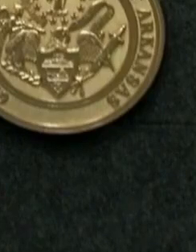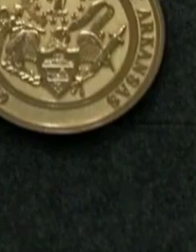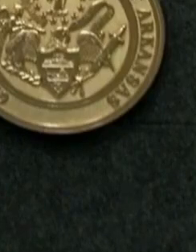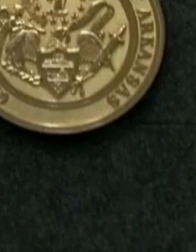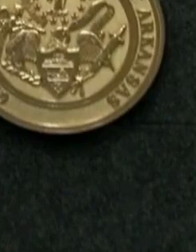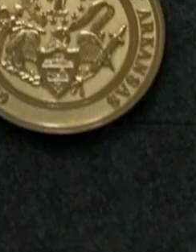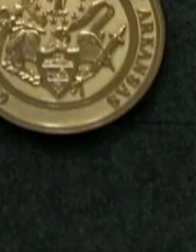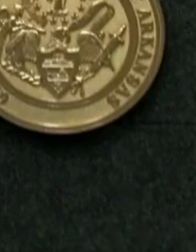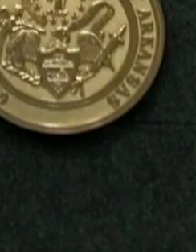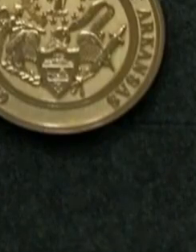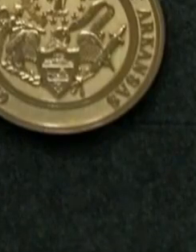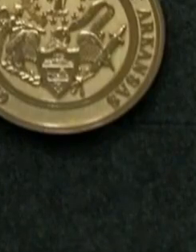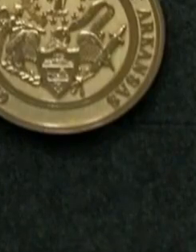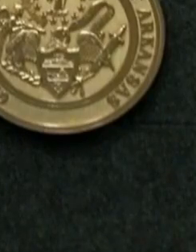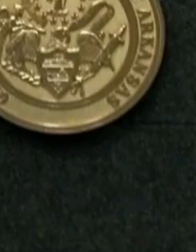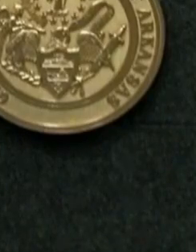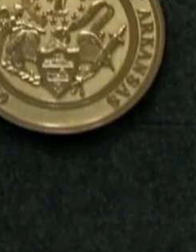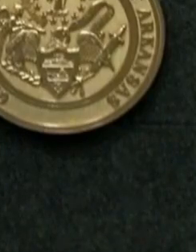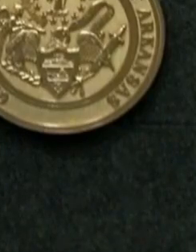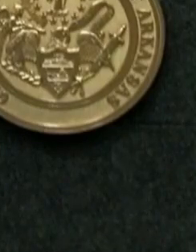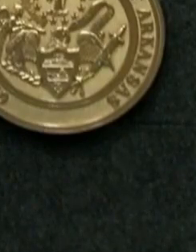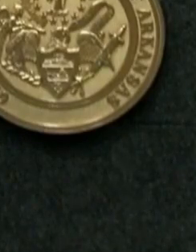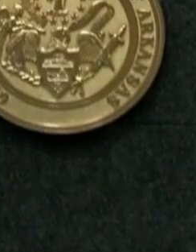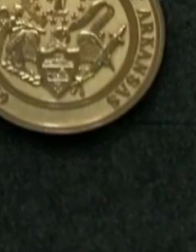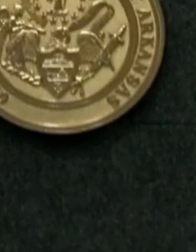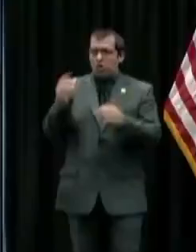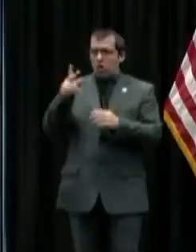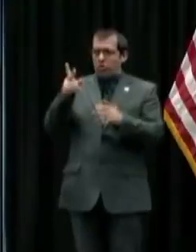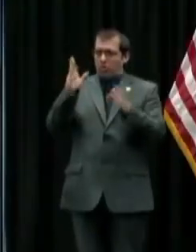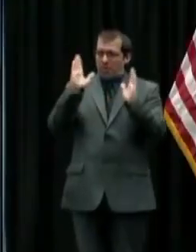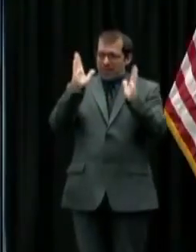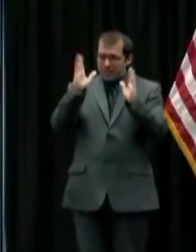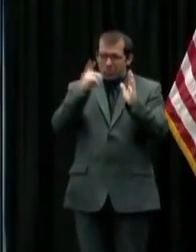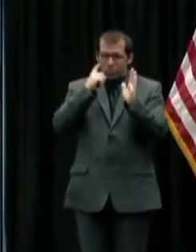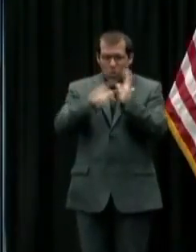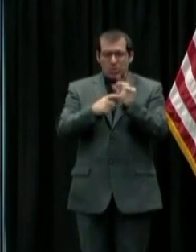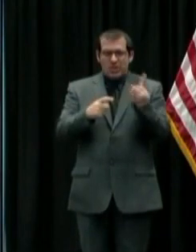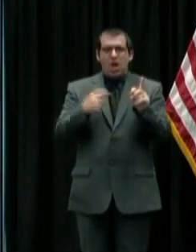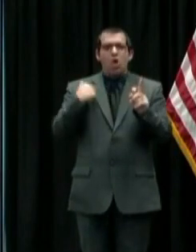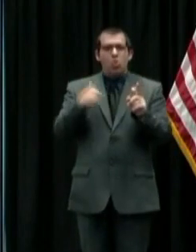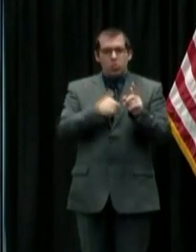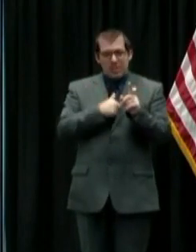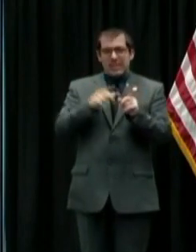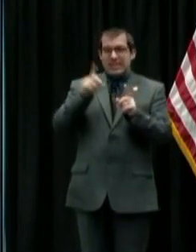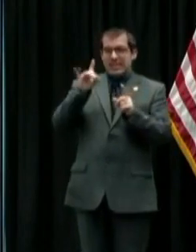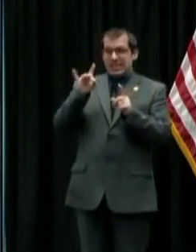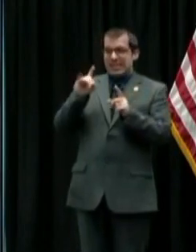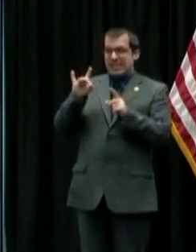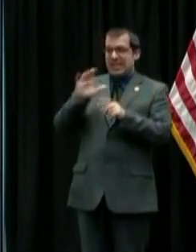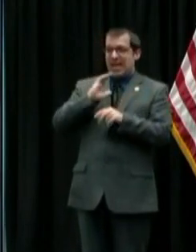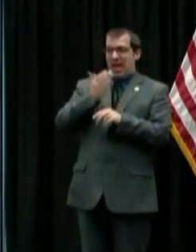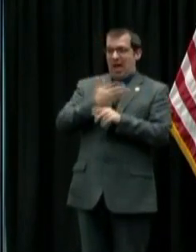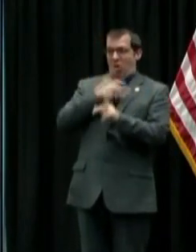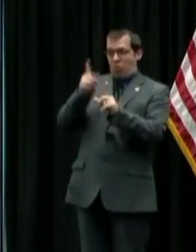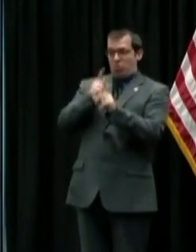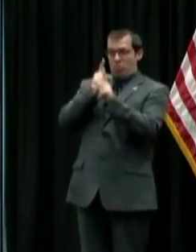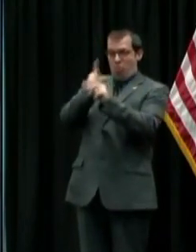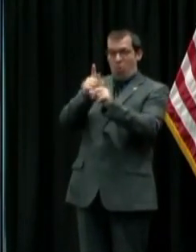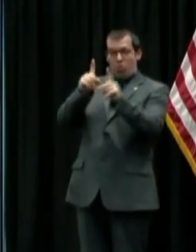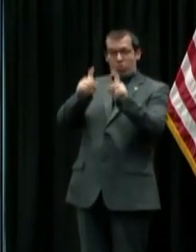something that ought to be encouraged. I hope everybody in Arkansas will pay attention to this. As you know, we set as a goal to